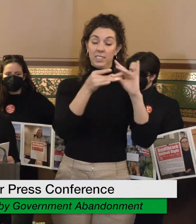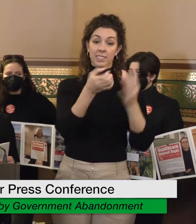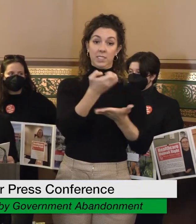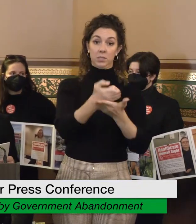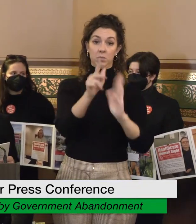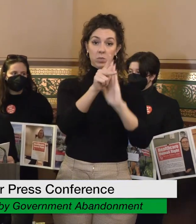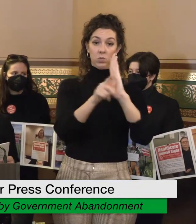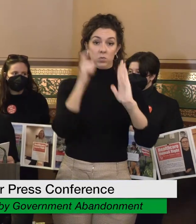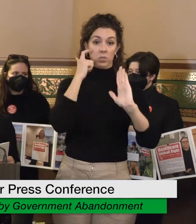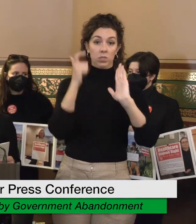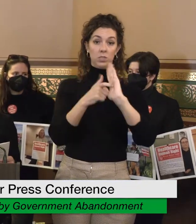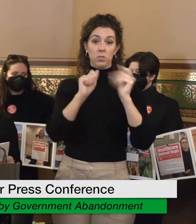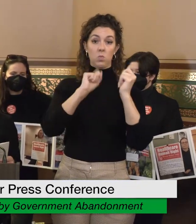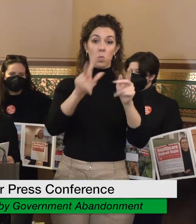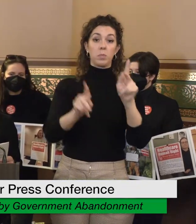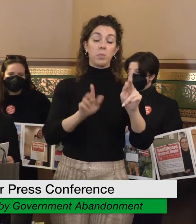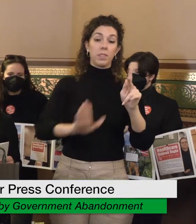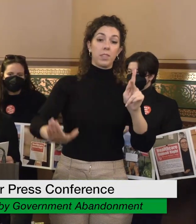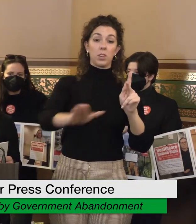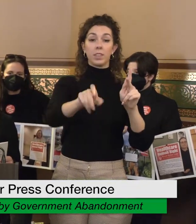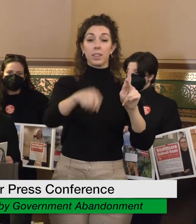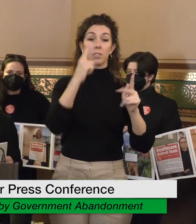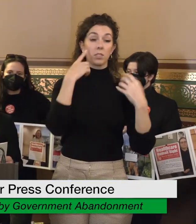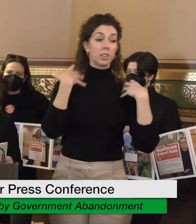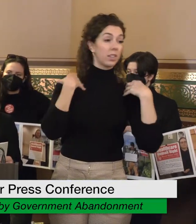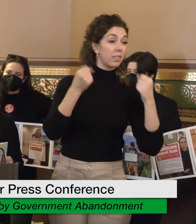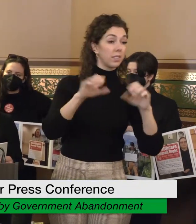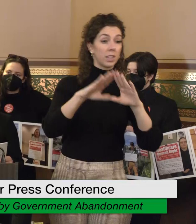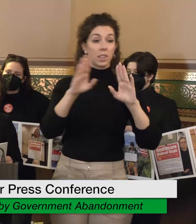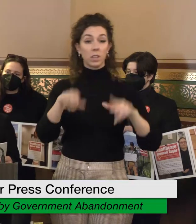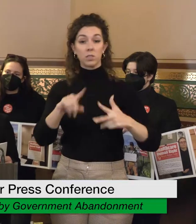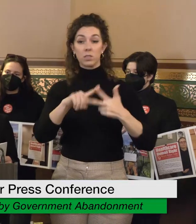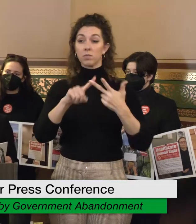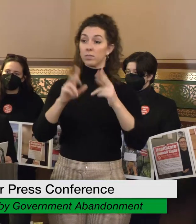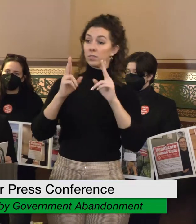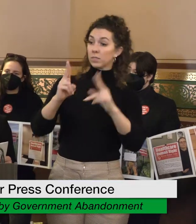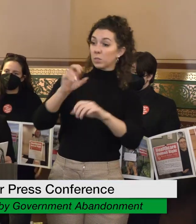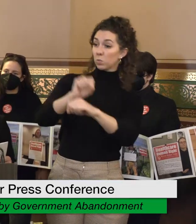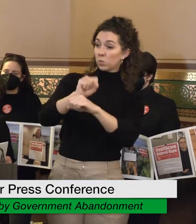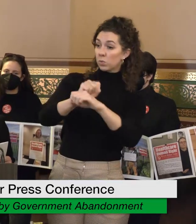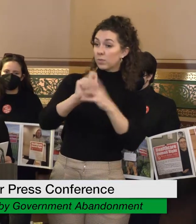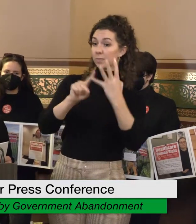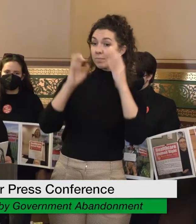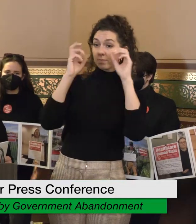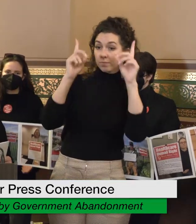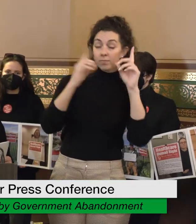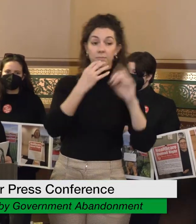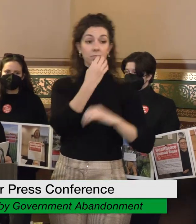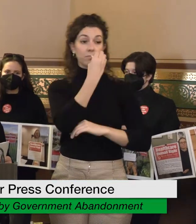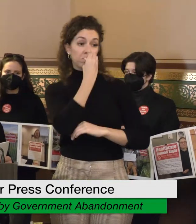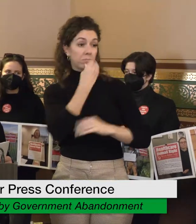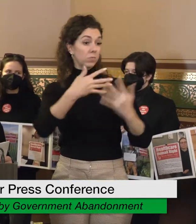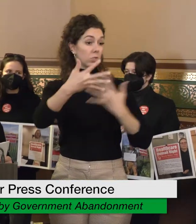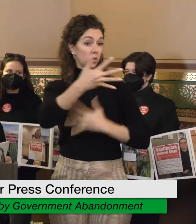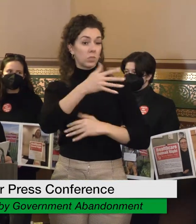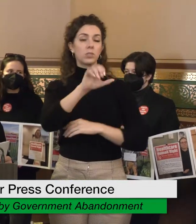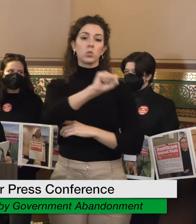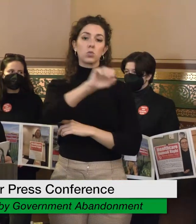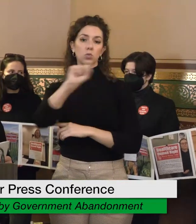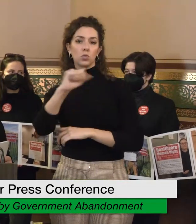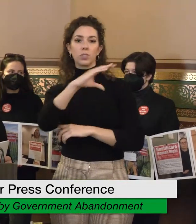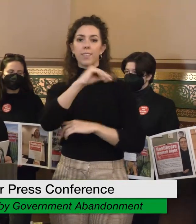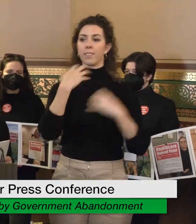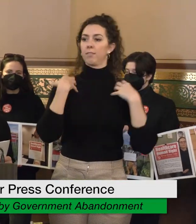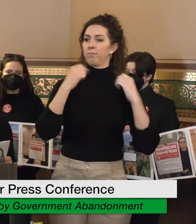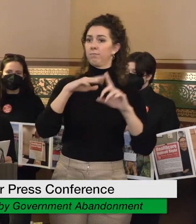every person's need for health, housing, dignified work, education, food, social security, and a